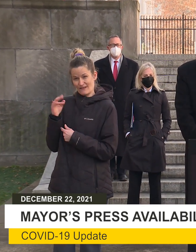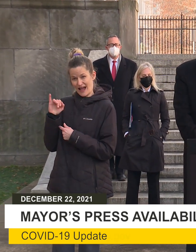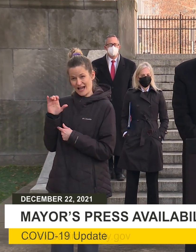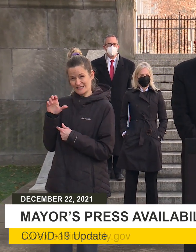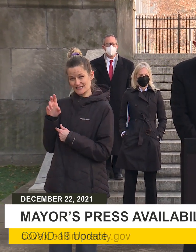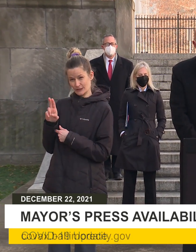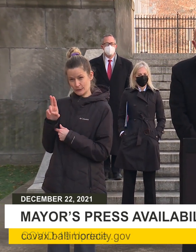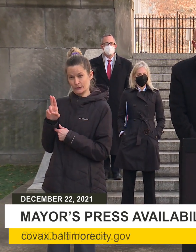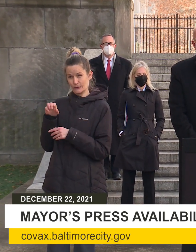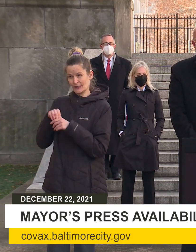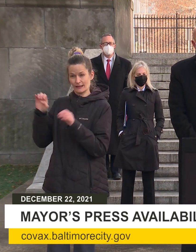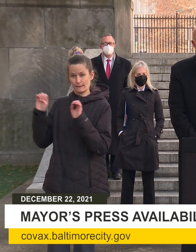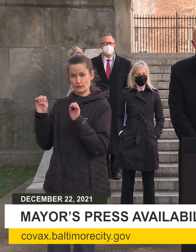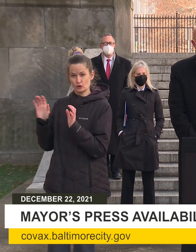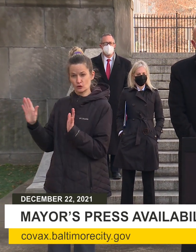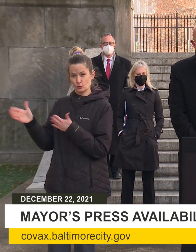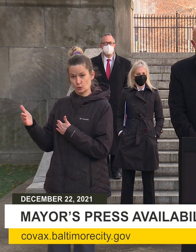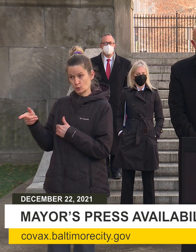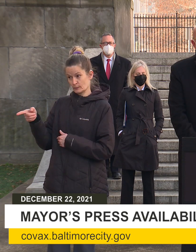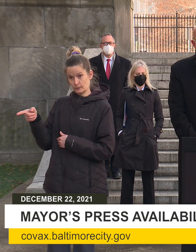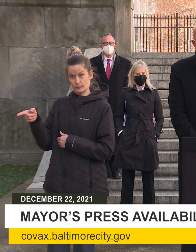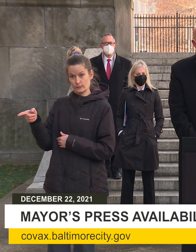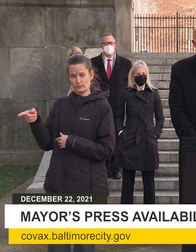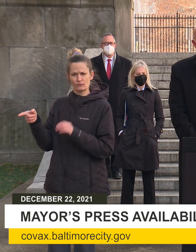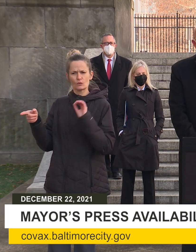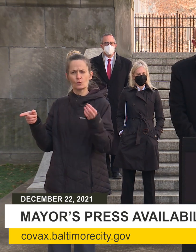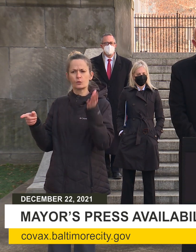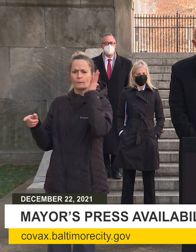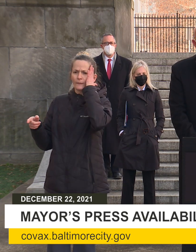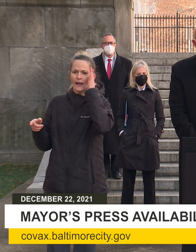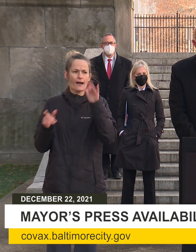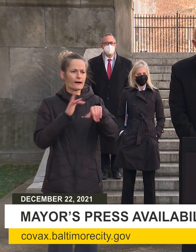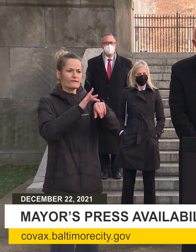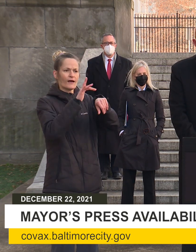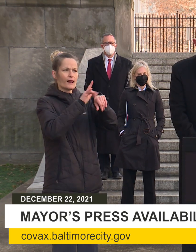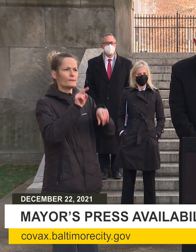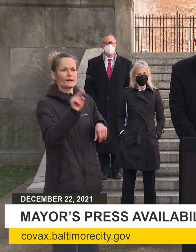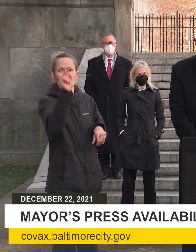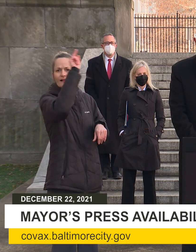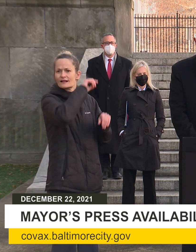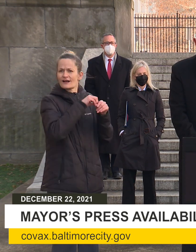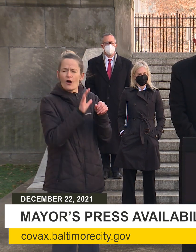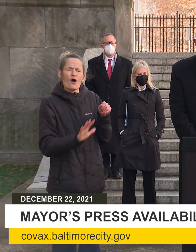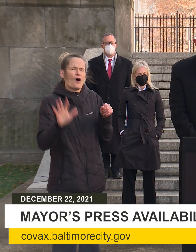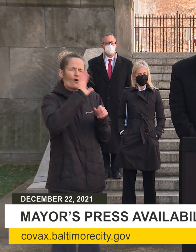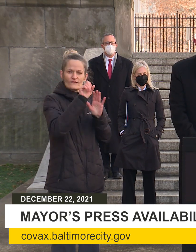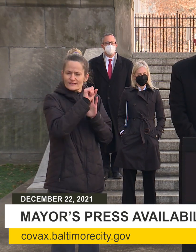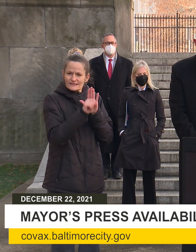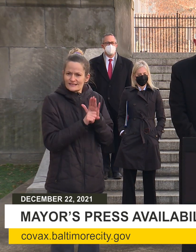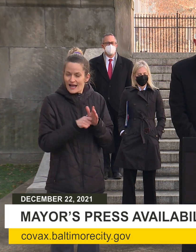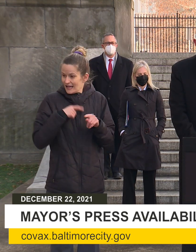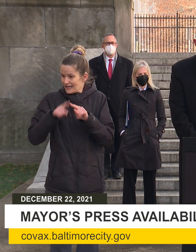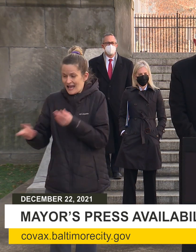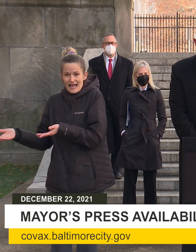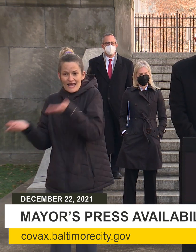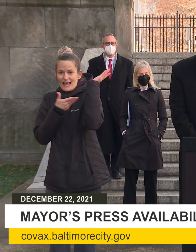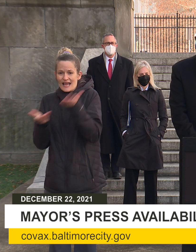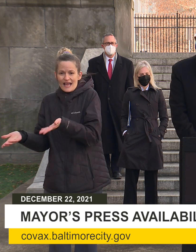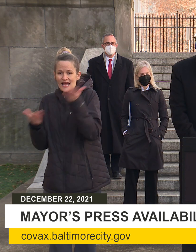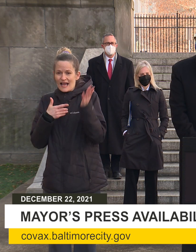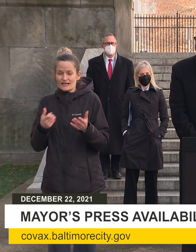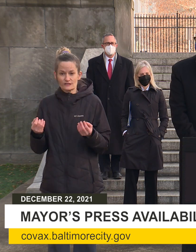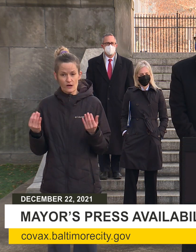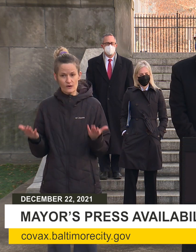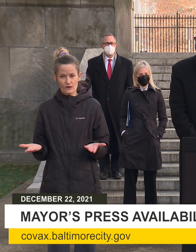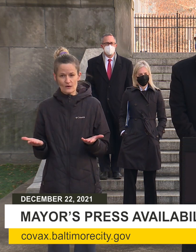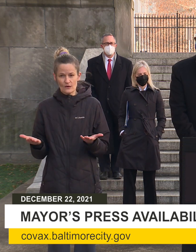no ICU beds available within the state that we could transfer those patients. We worked for over 20 hours trying to